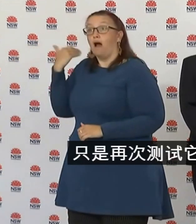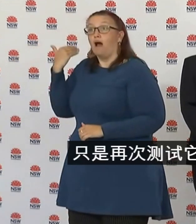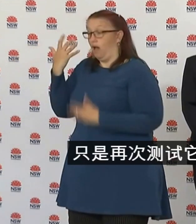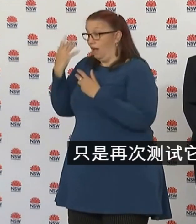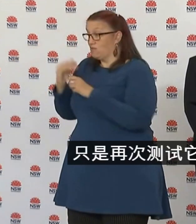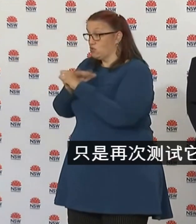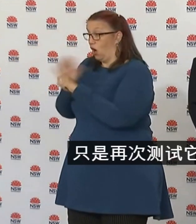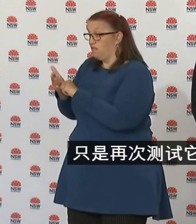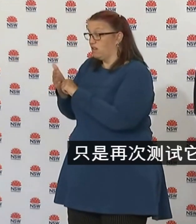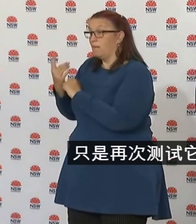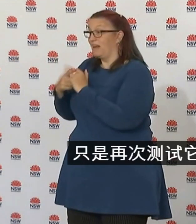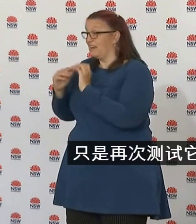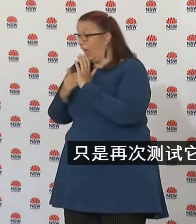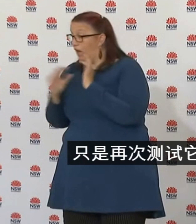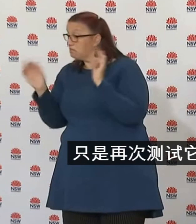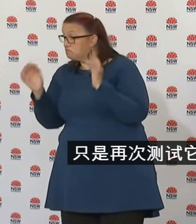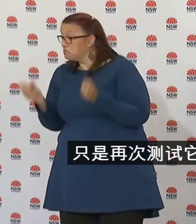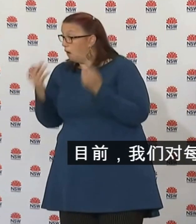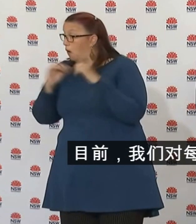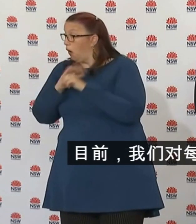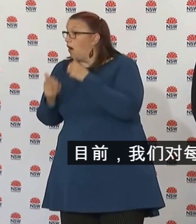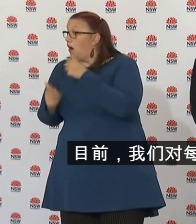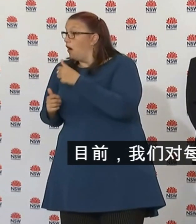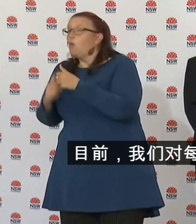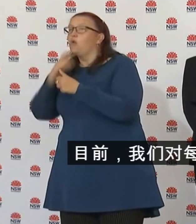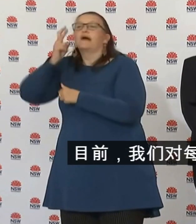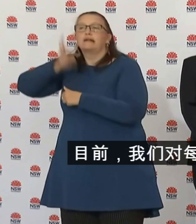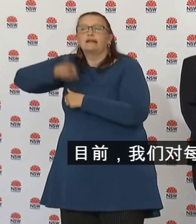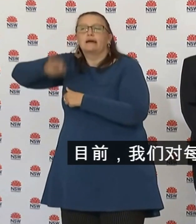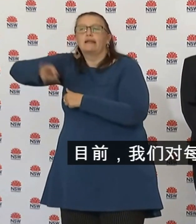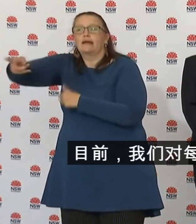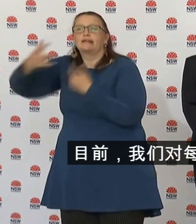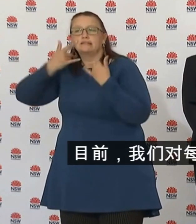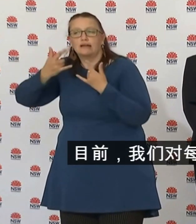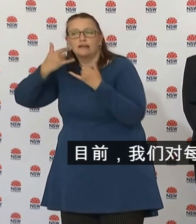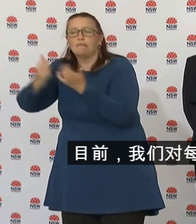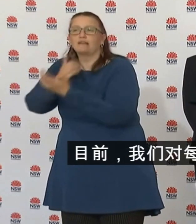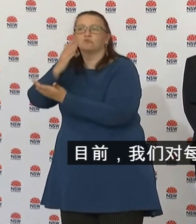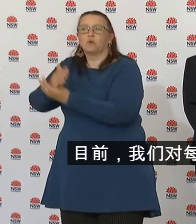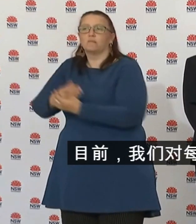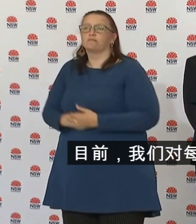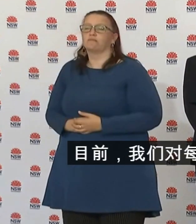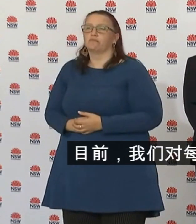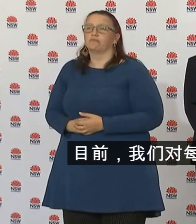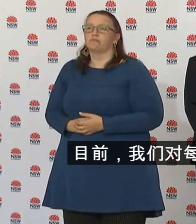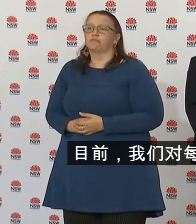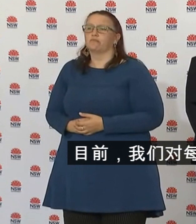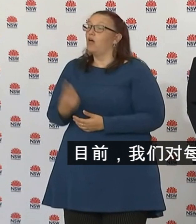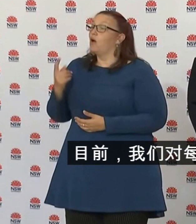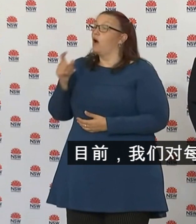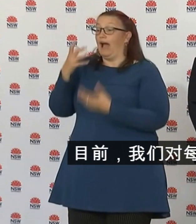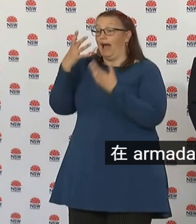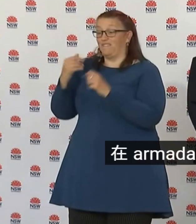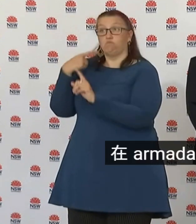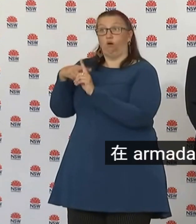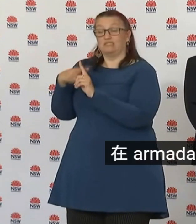again. We will be repeating that sewage. So at the moment we have some plausible source for that